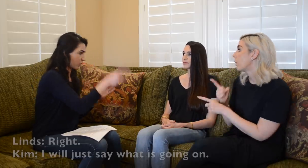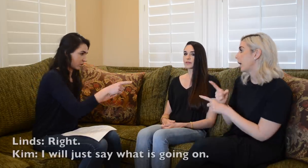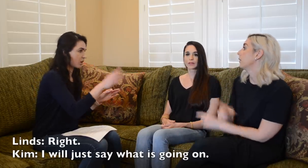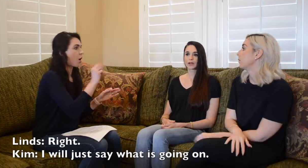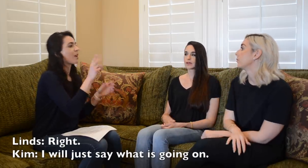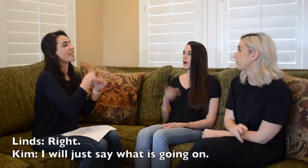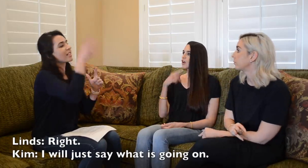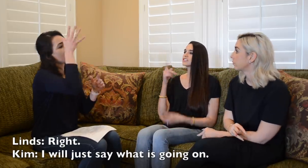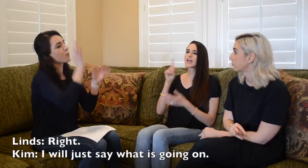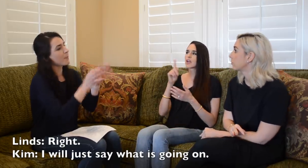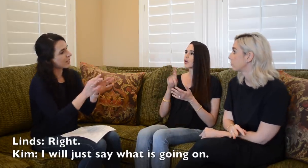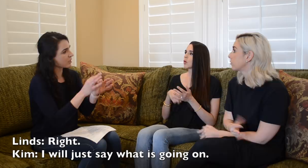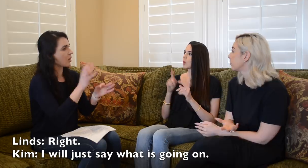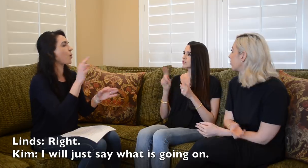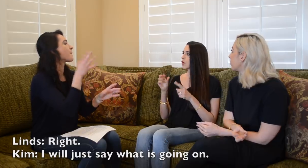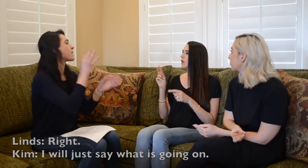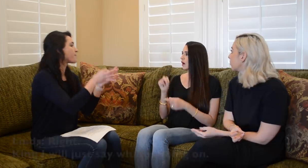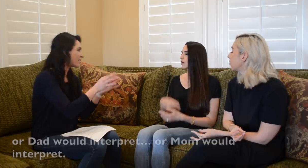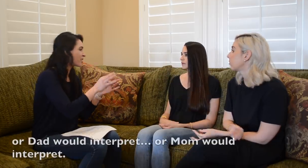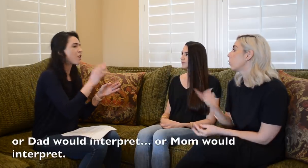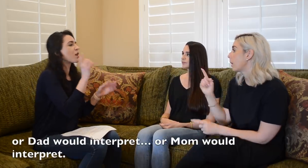Right. Yeah. I'll just say what's going on. Right.